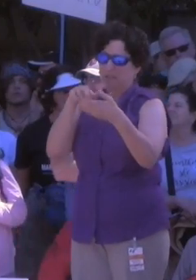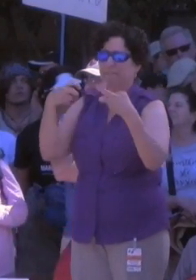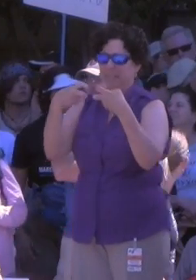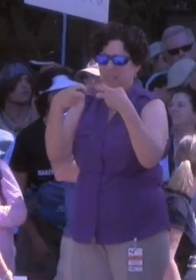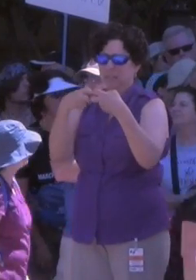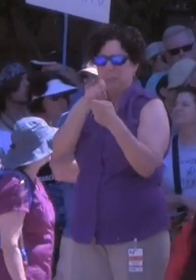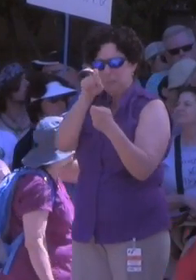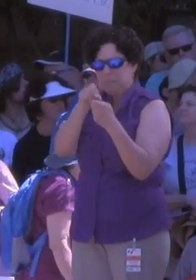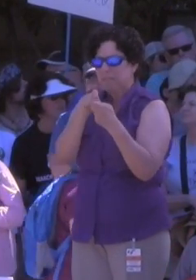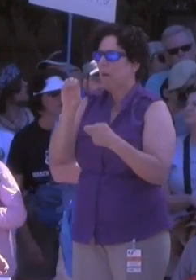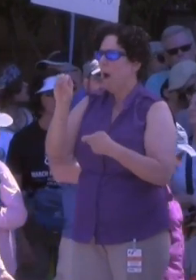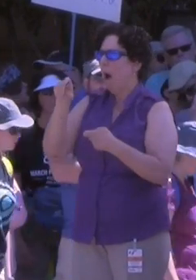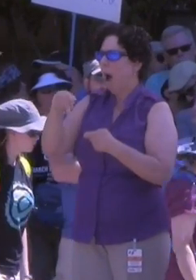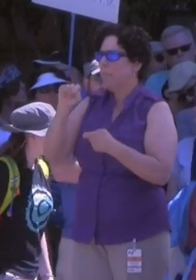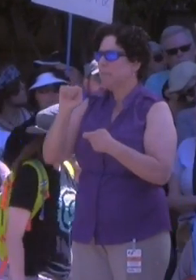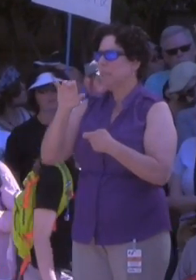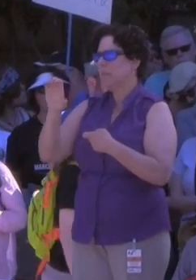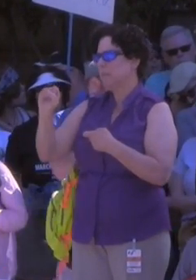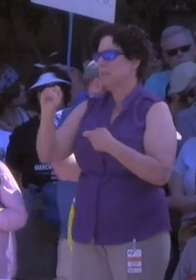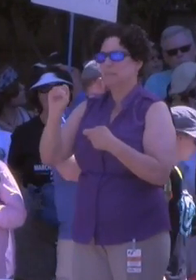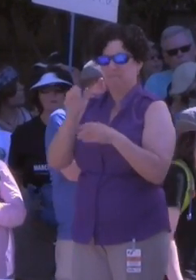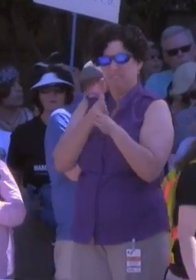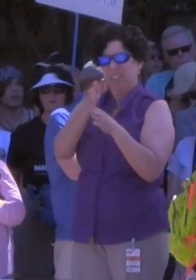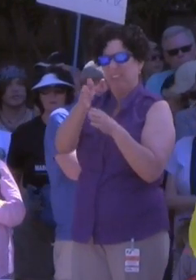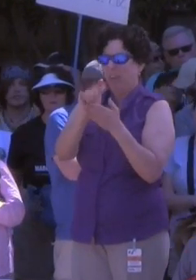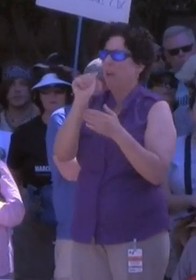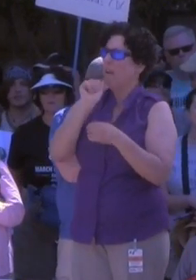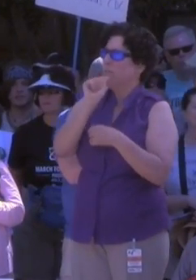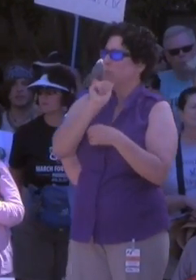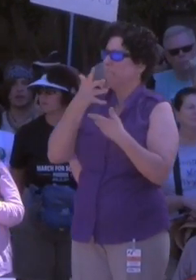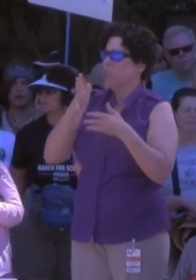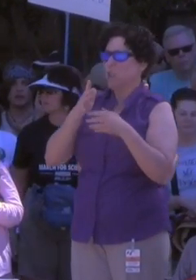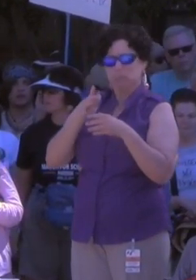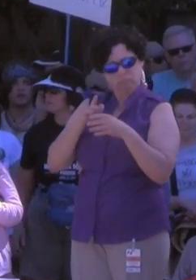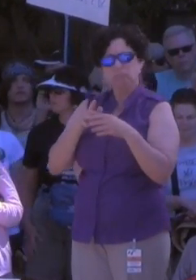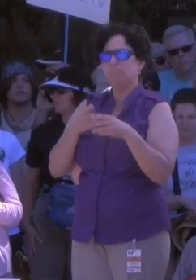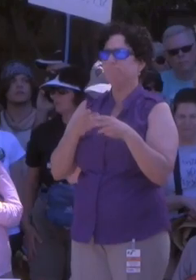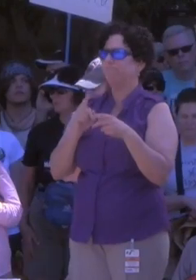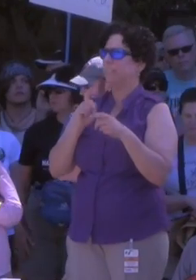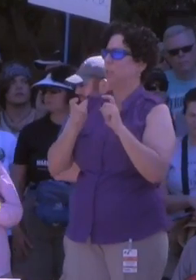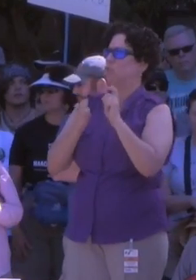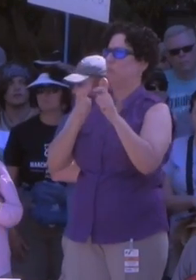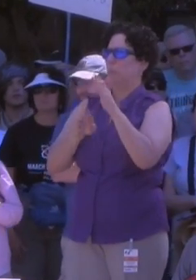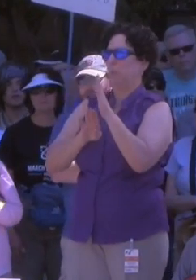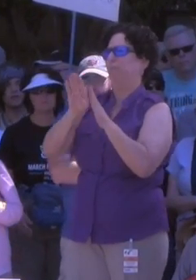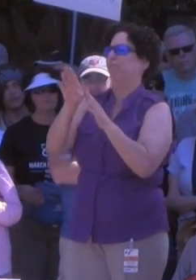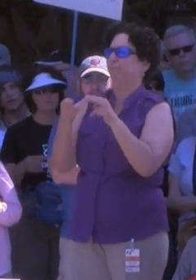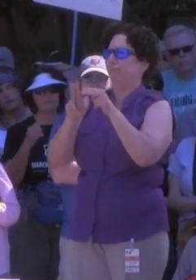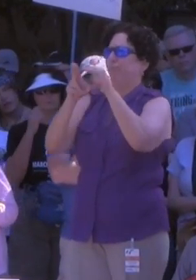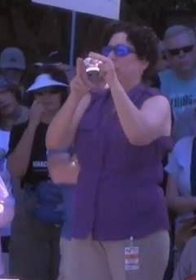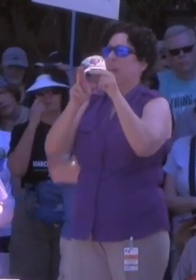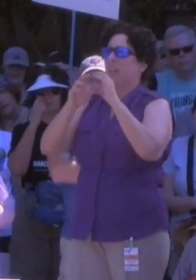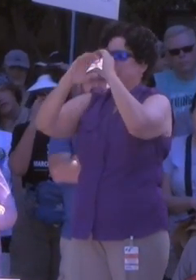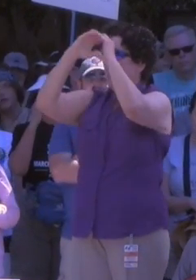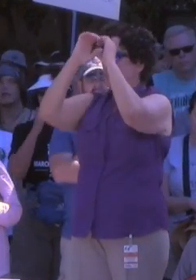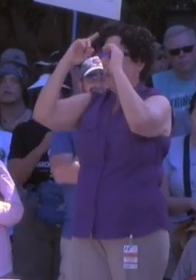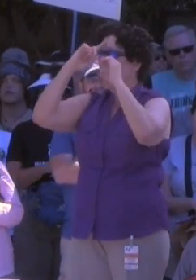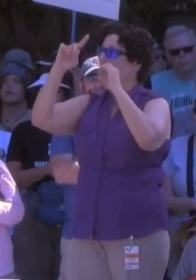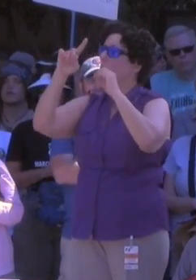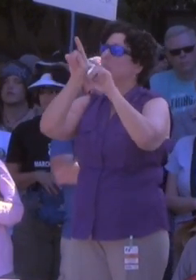Specifically, I study optics, a field in which Arizona has made enormous contributions, such as with telescopes for